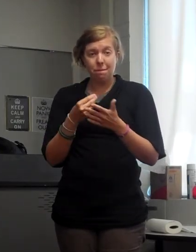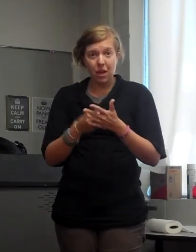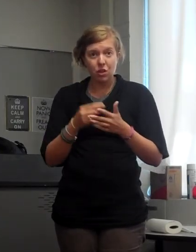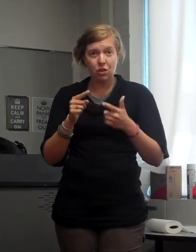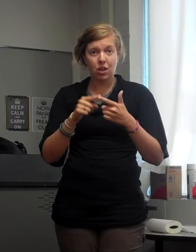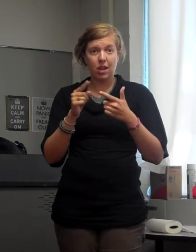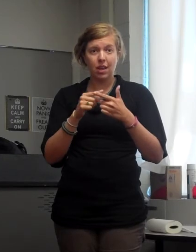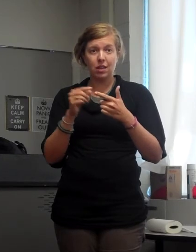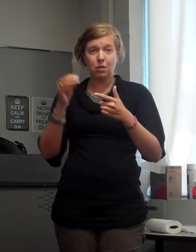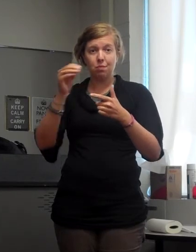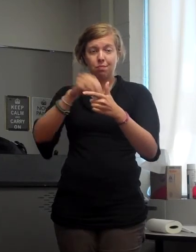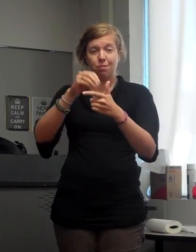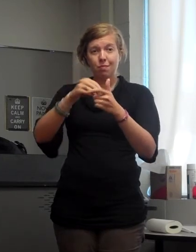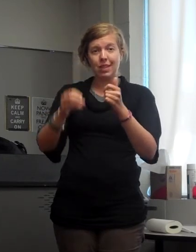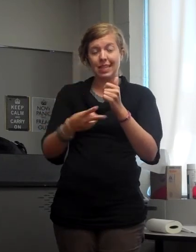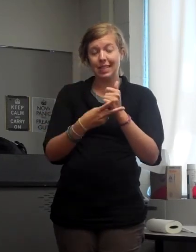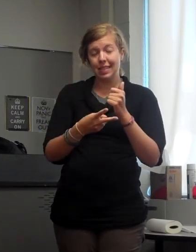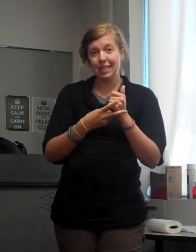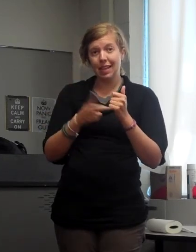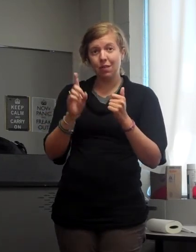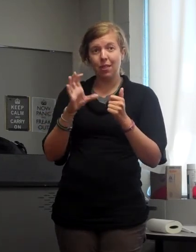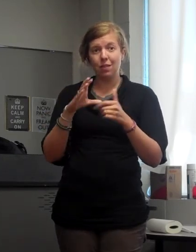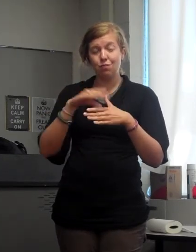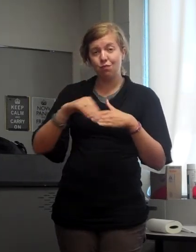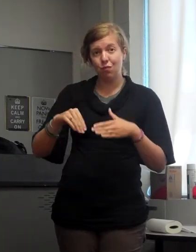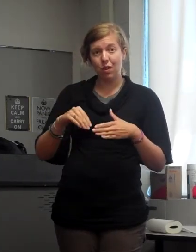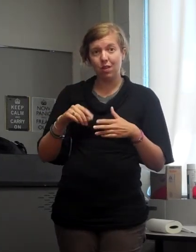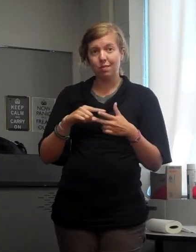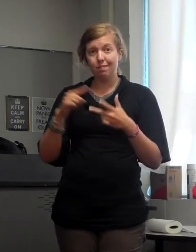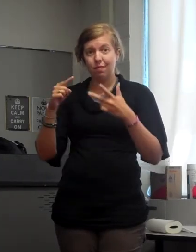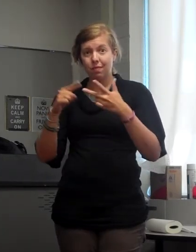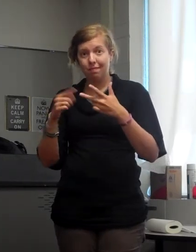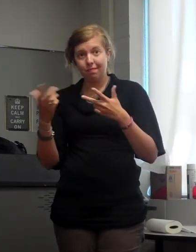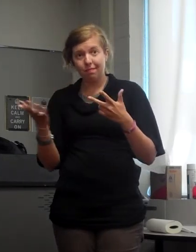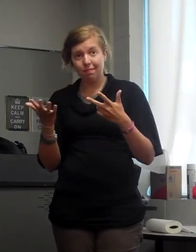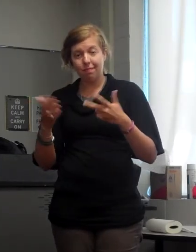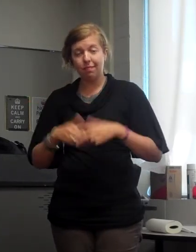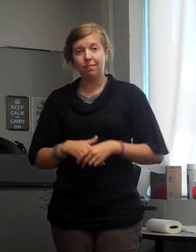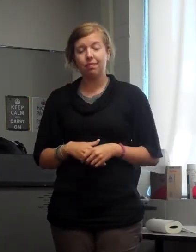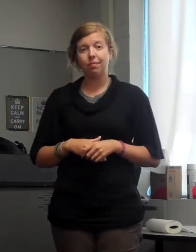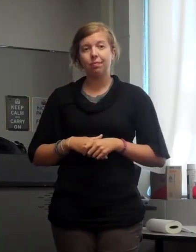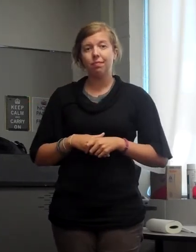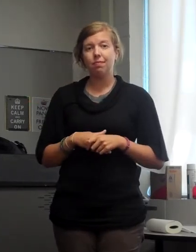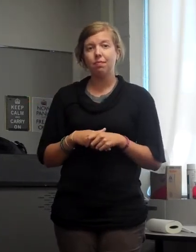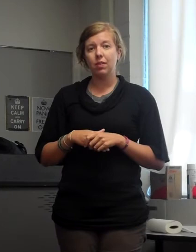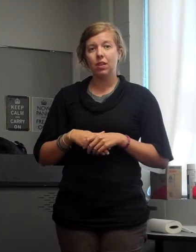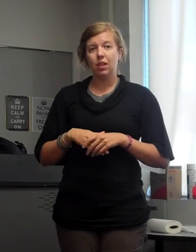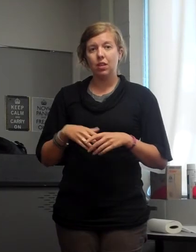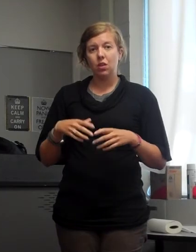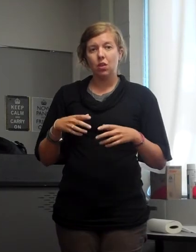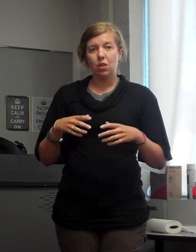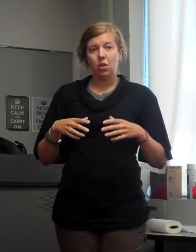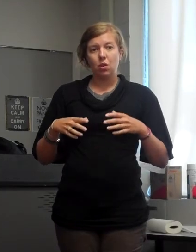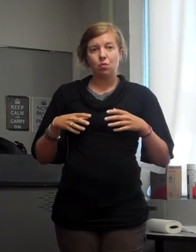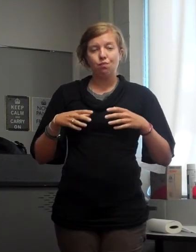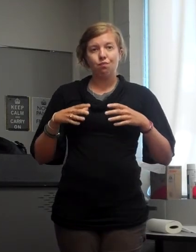next step? Your next step is once you get the $1,000, and then do your snowball. Start with your